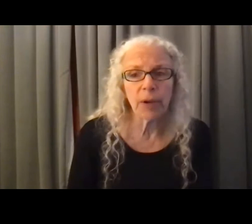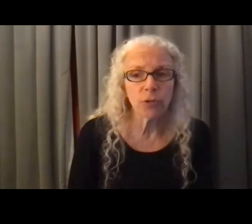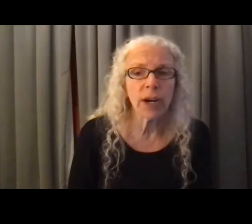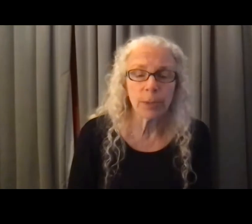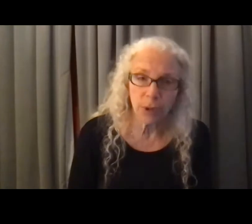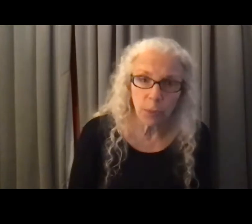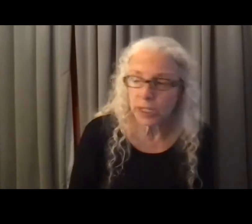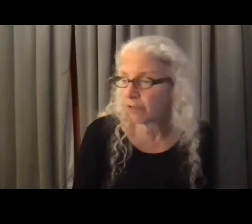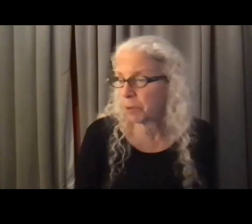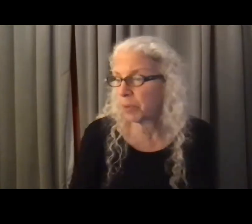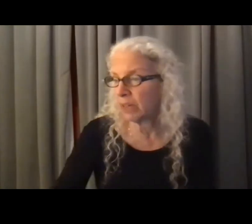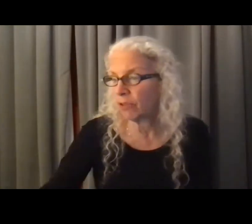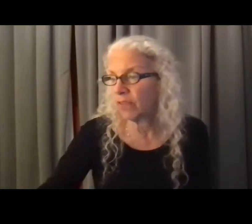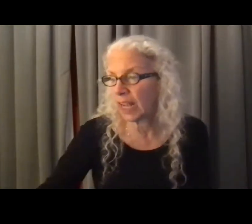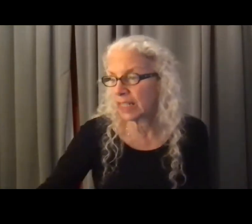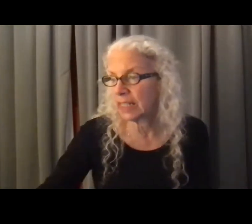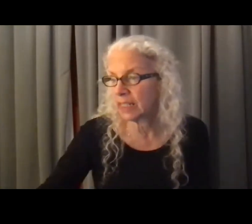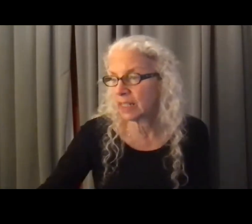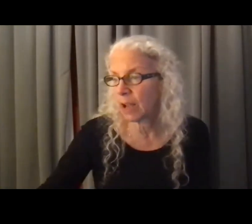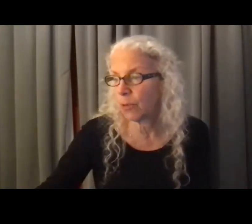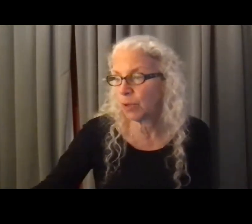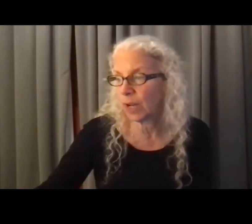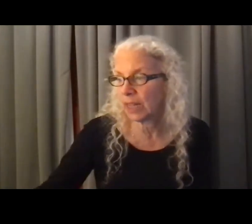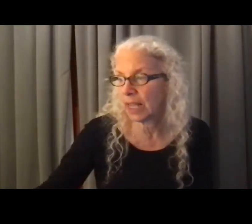trying to bring more deaf people in for the vaccines, that would be great. Thank you.